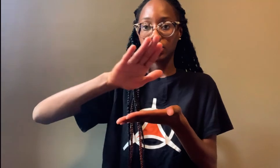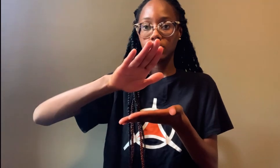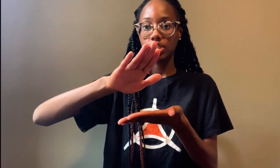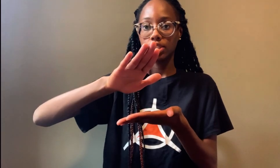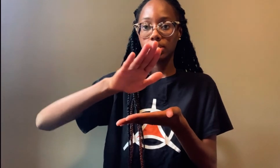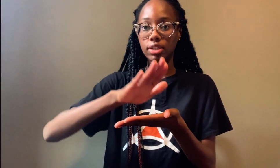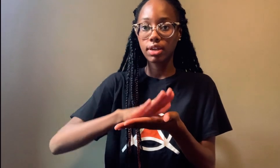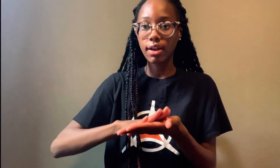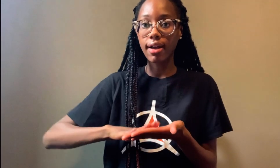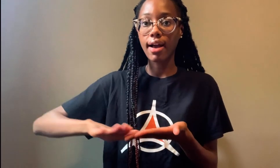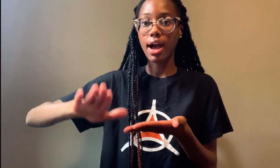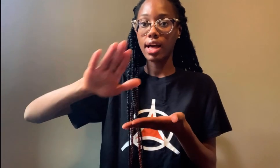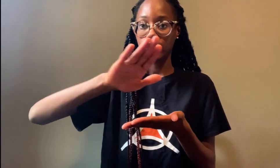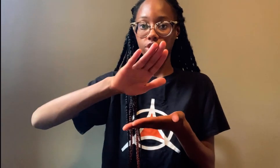College, college,